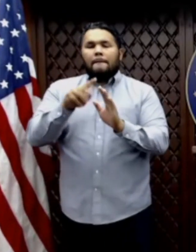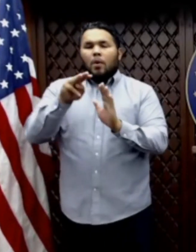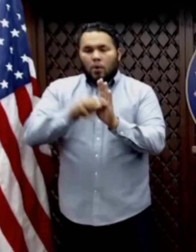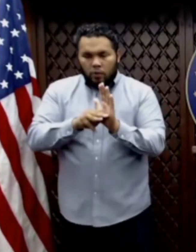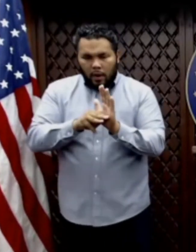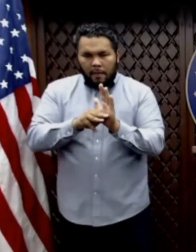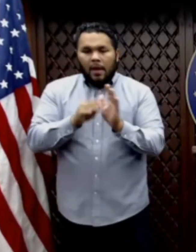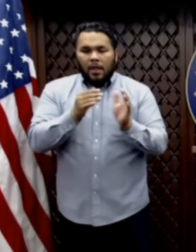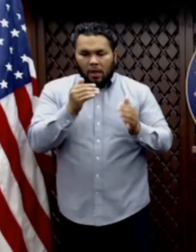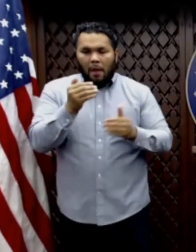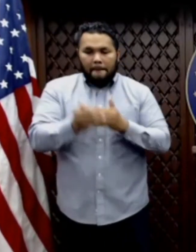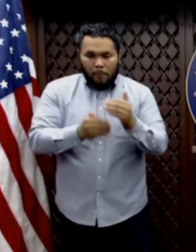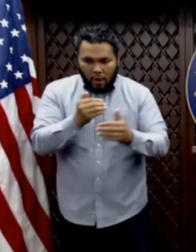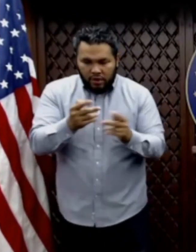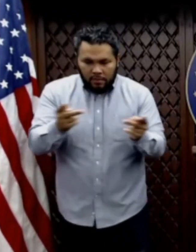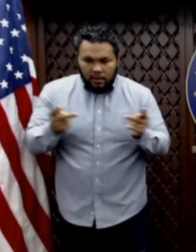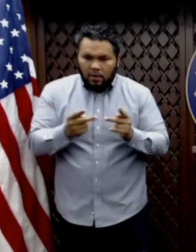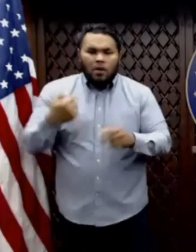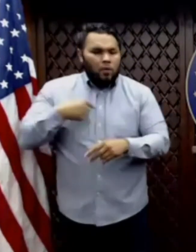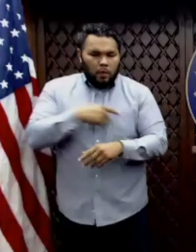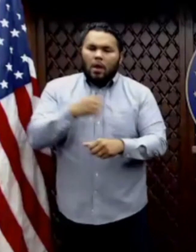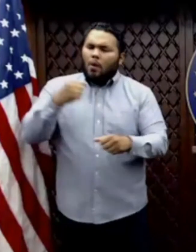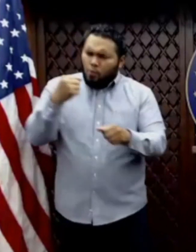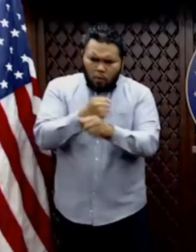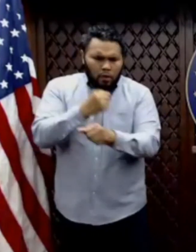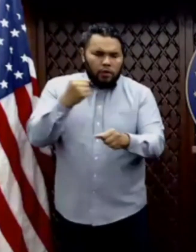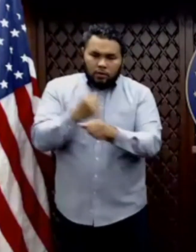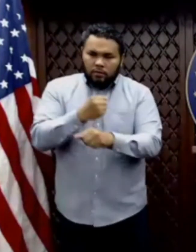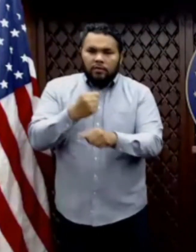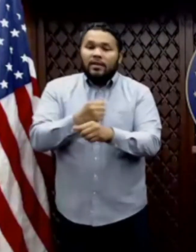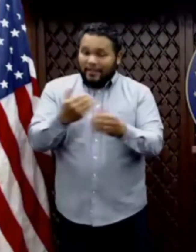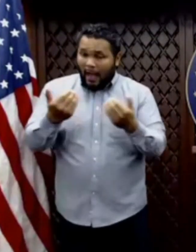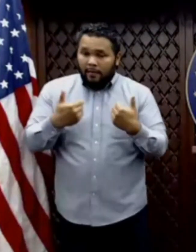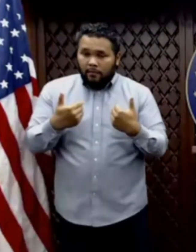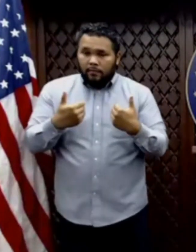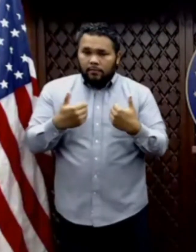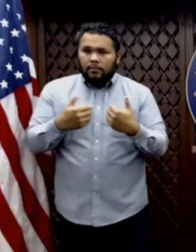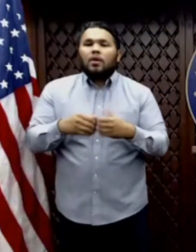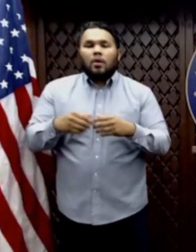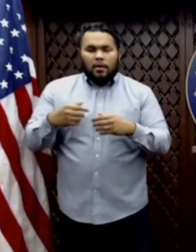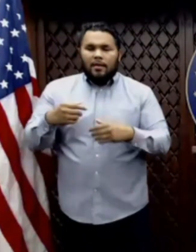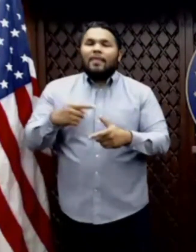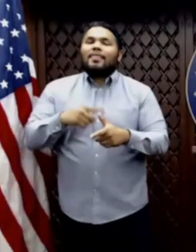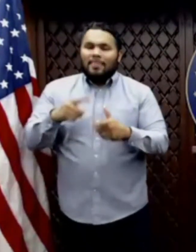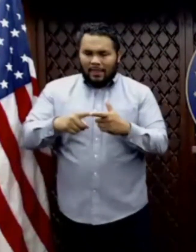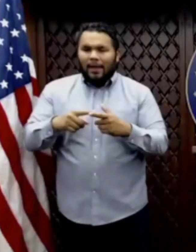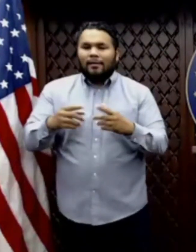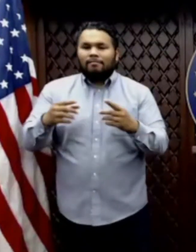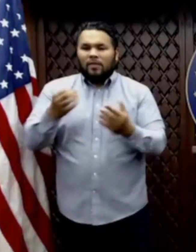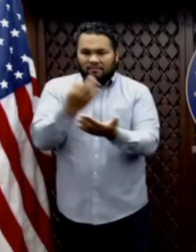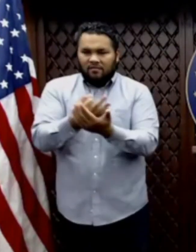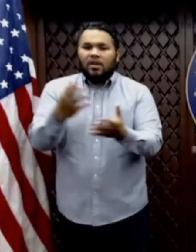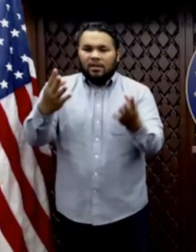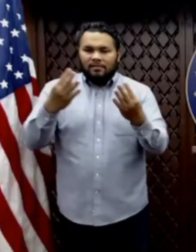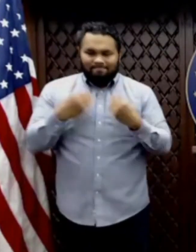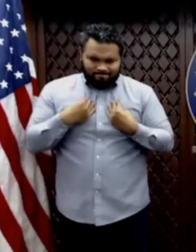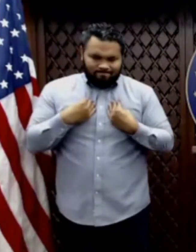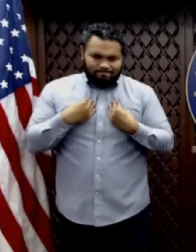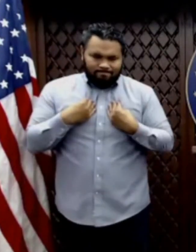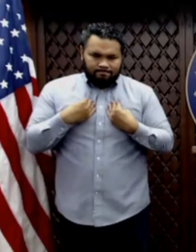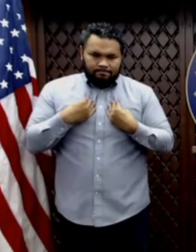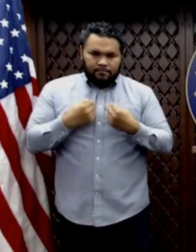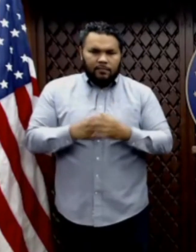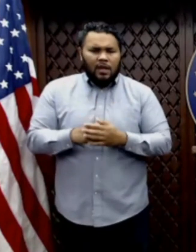working very diligently to have, we would be able then to get the funds. And so, you know, I don't have